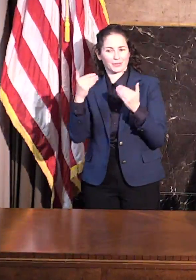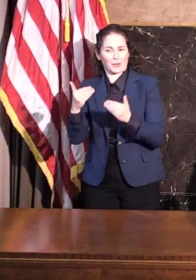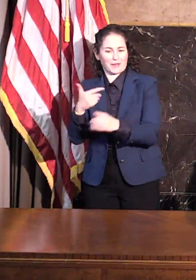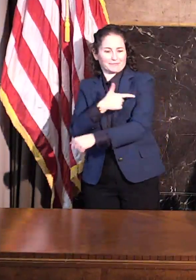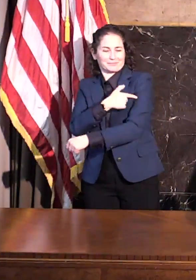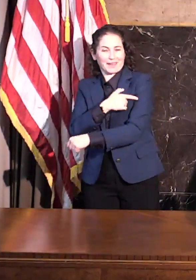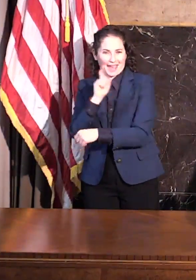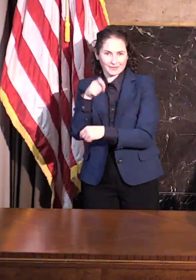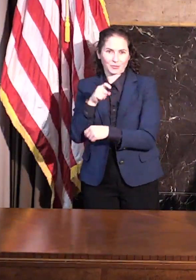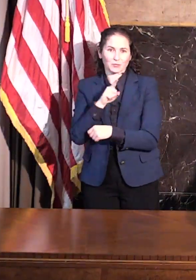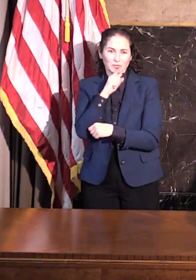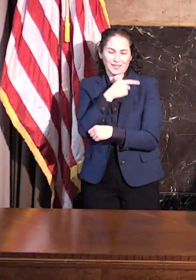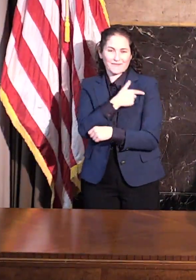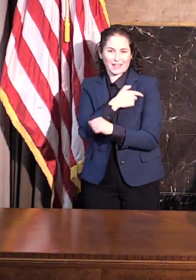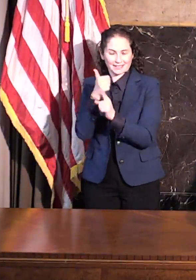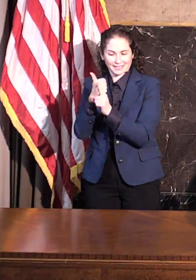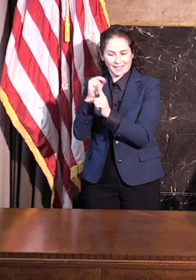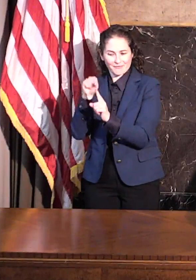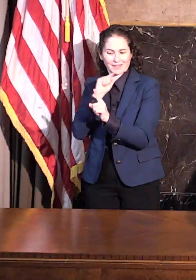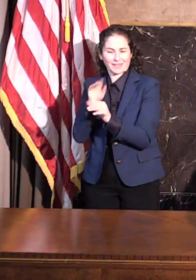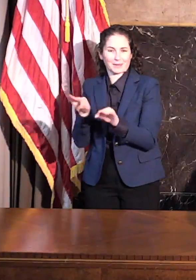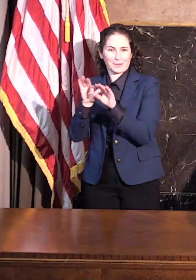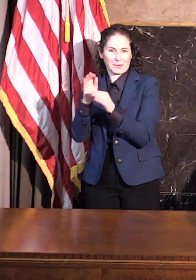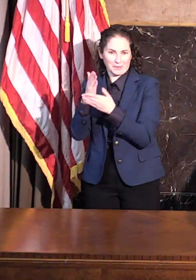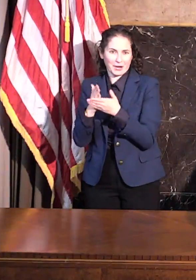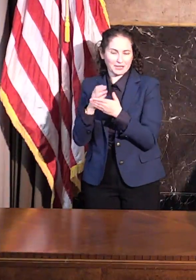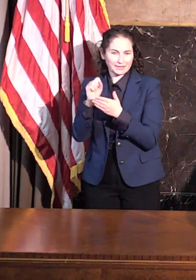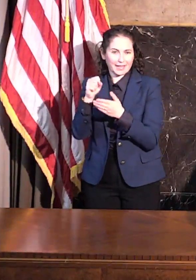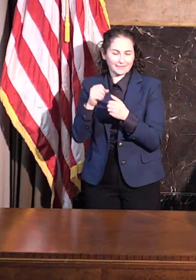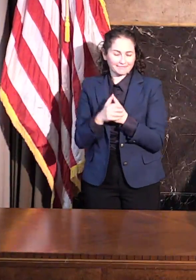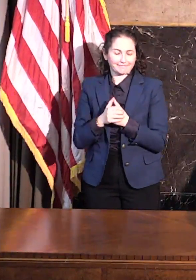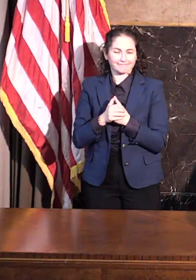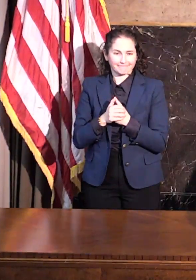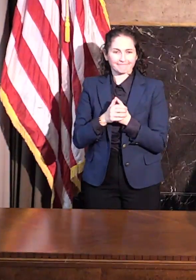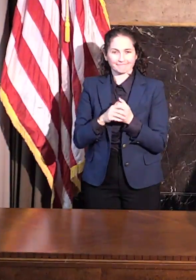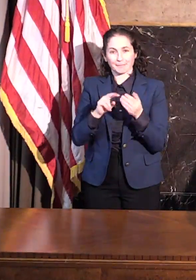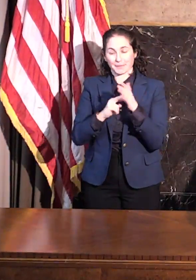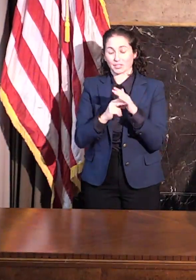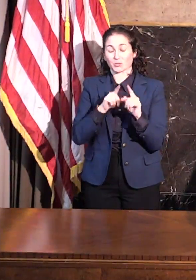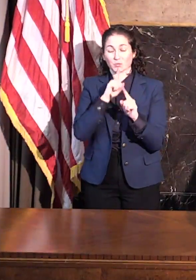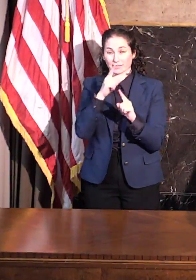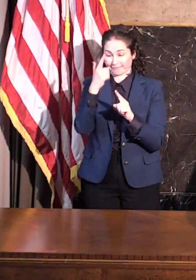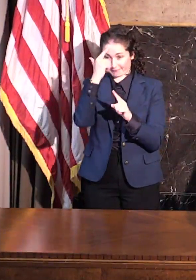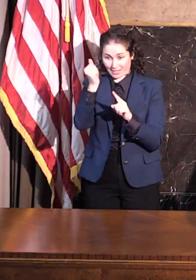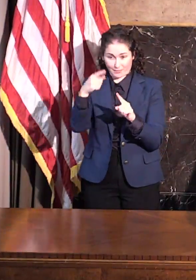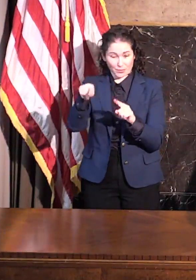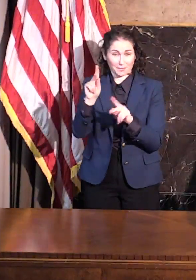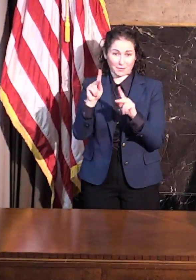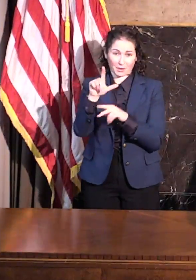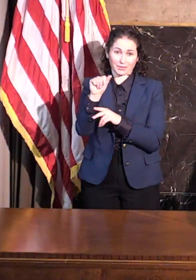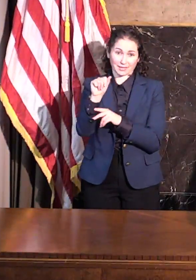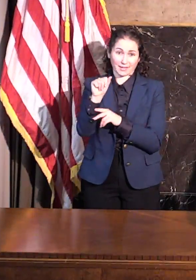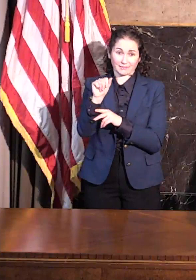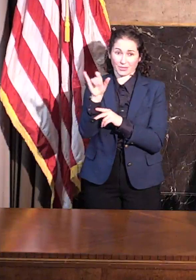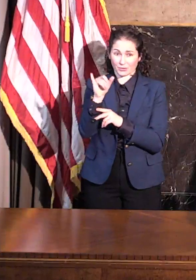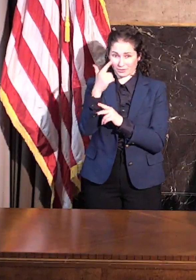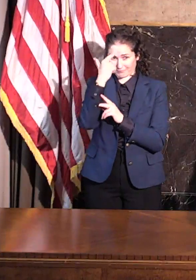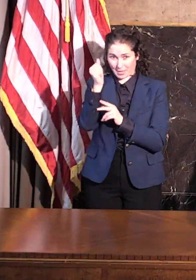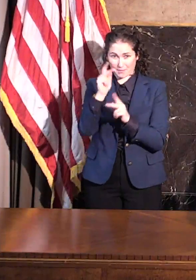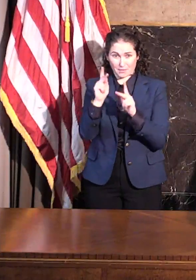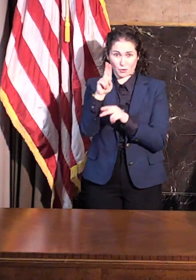And it's because of the vaccines that we can look forward to more normalcy on the horizon. But the vaccine by itself just sits in a